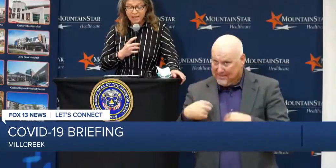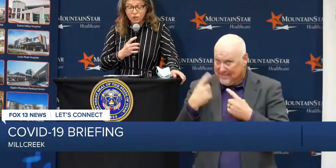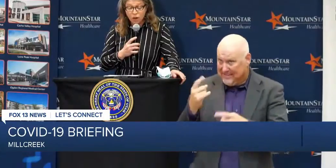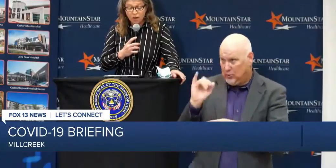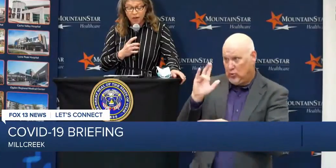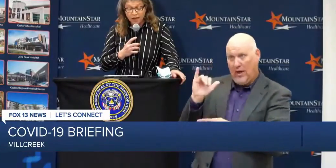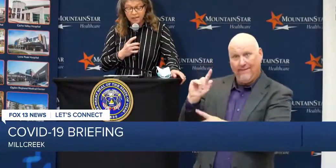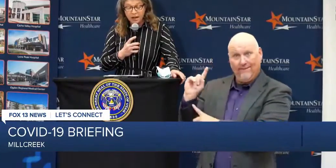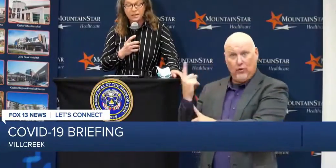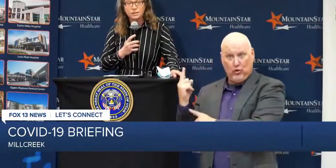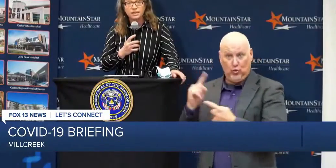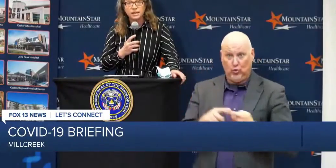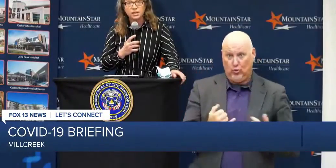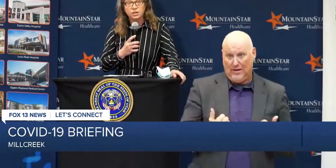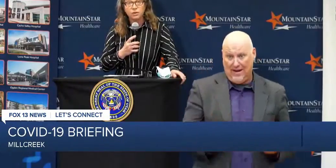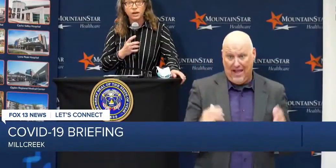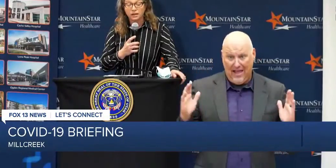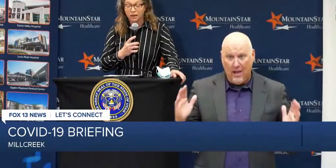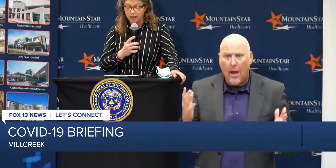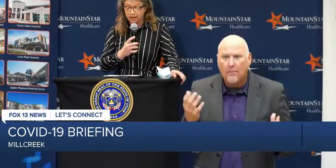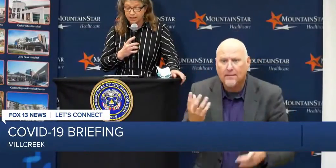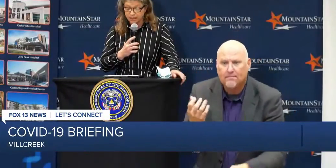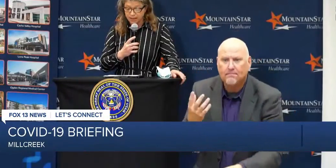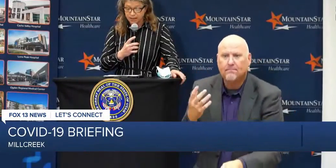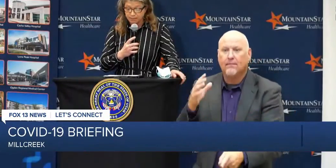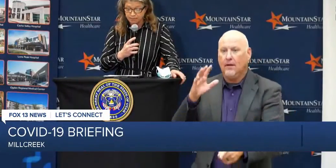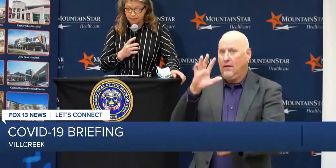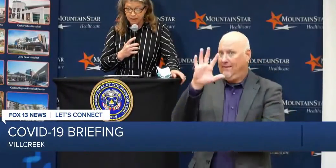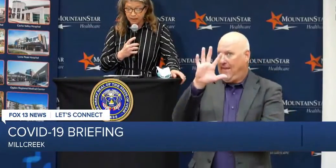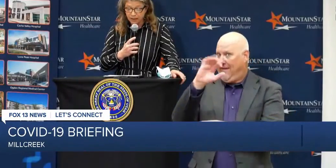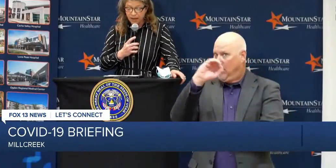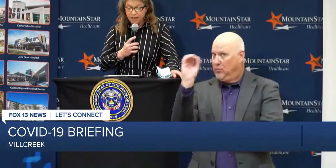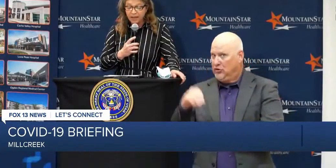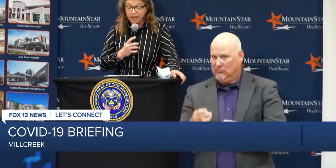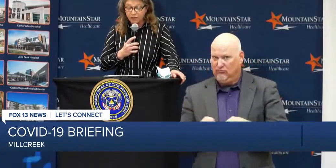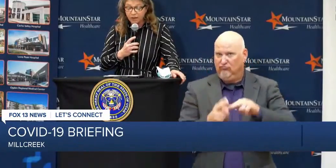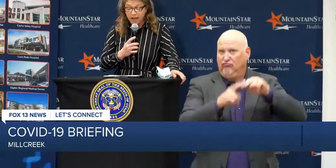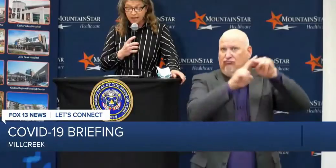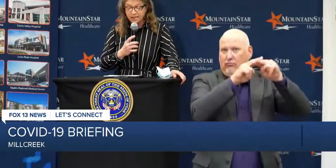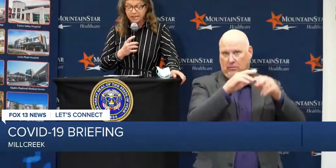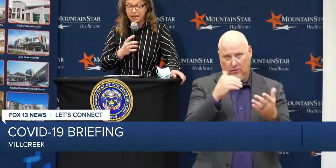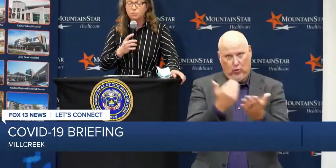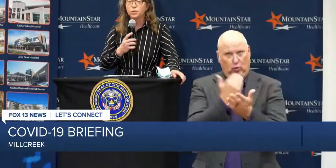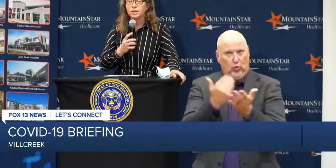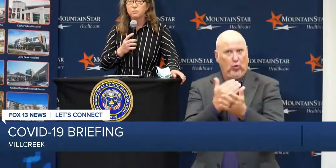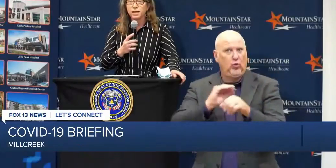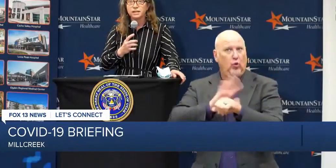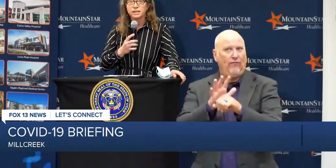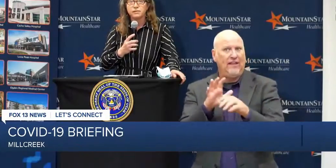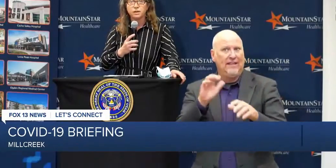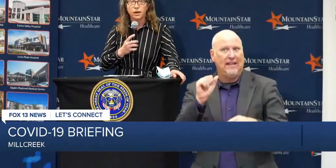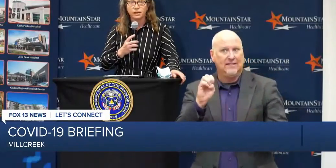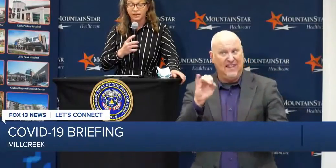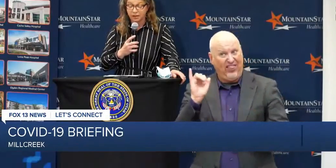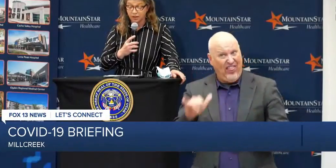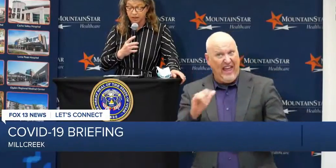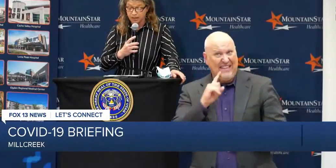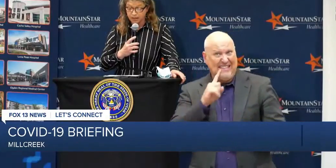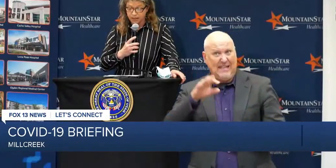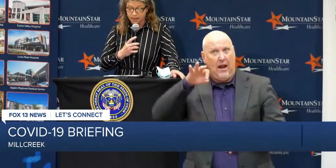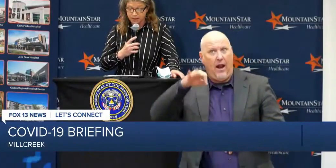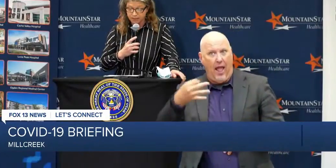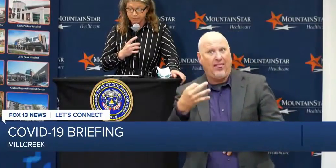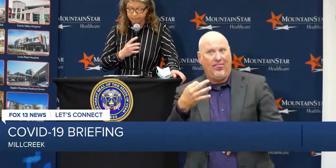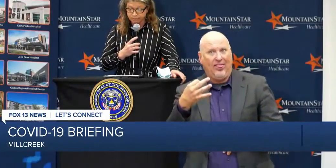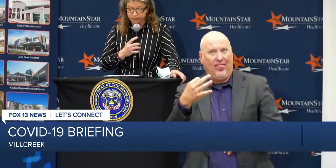Utah has the 12th highest hospitalization rate in the United States and the 11th highest state percent positivity rate in the